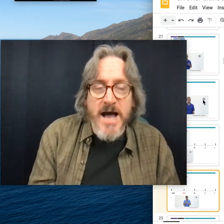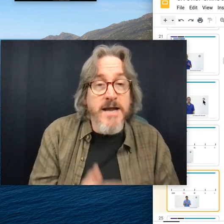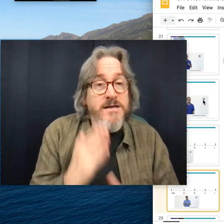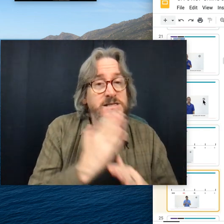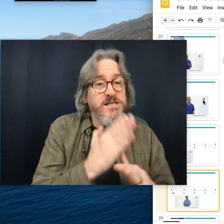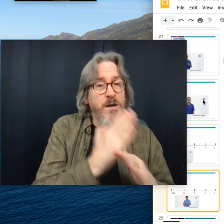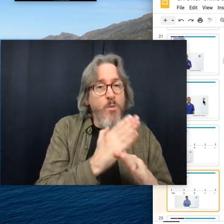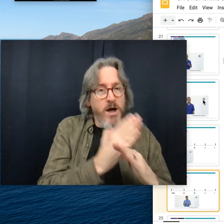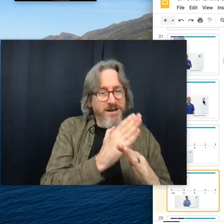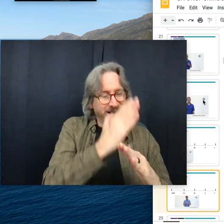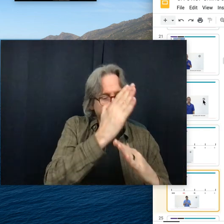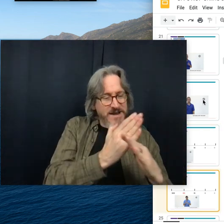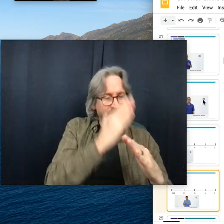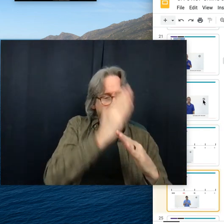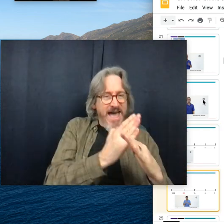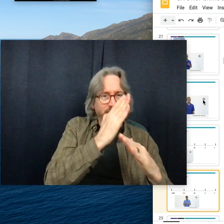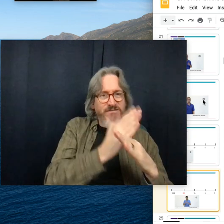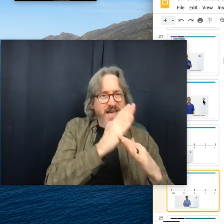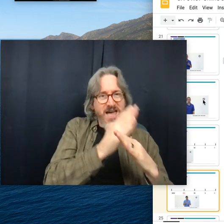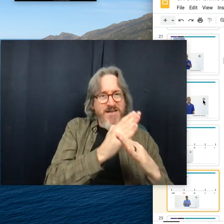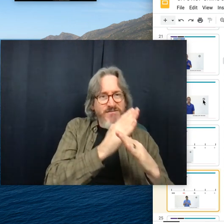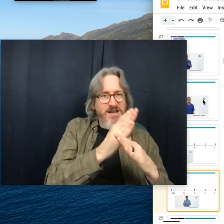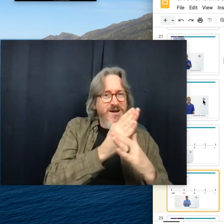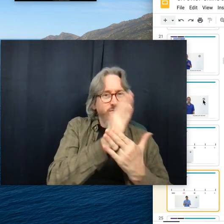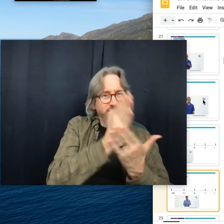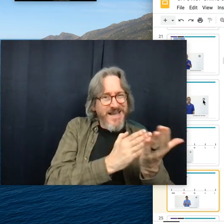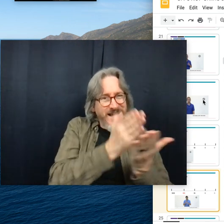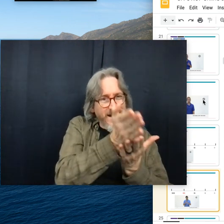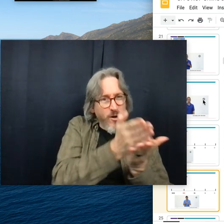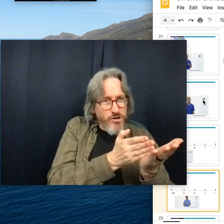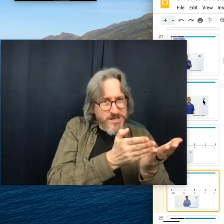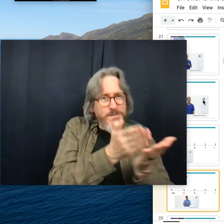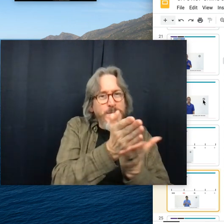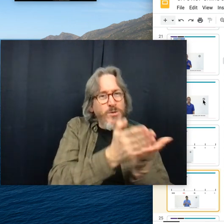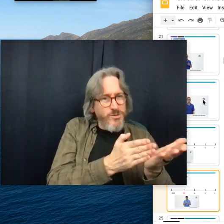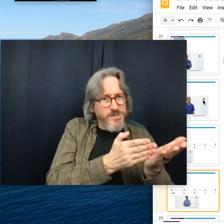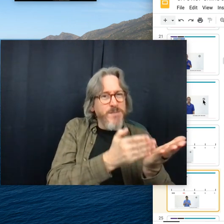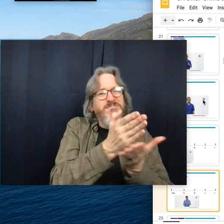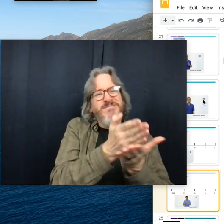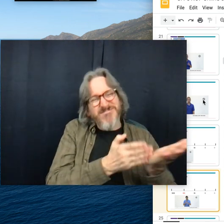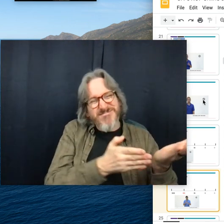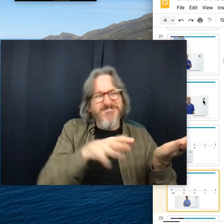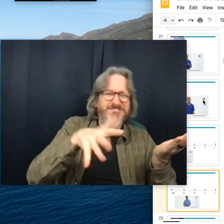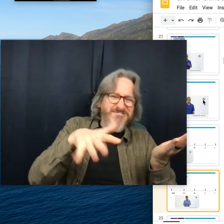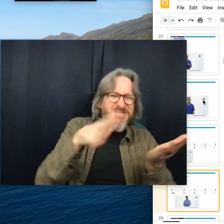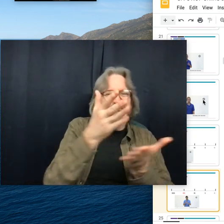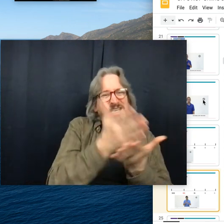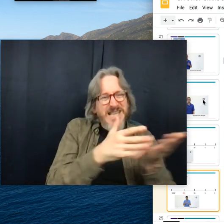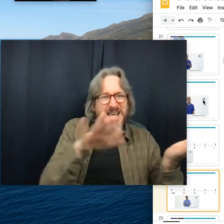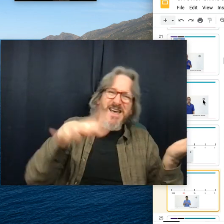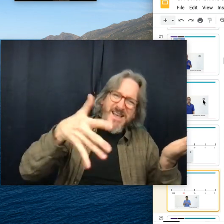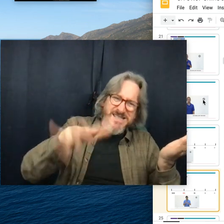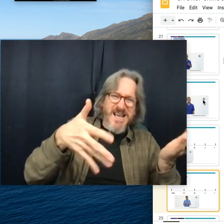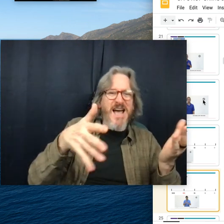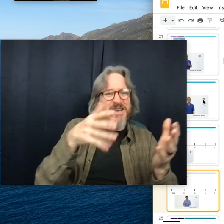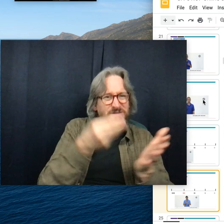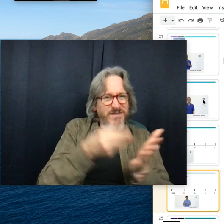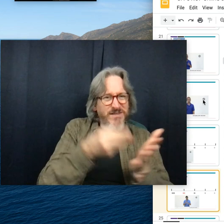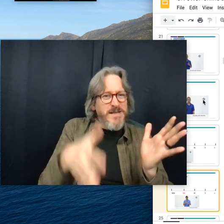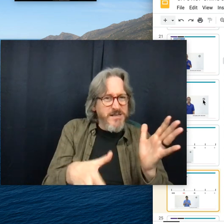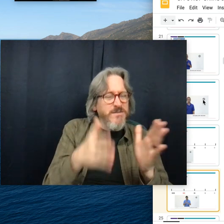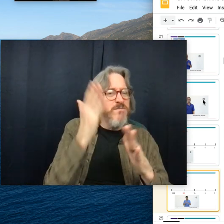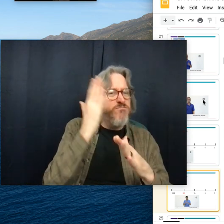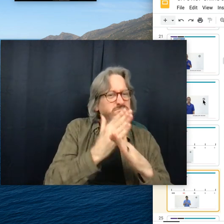we've got somewhat, like kind of half. Some people will do some, it's kind